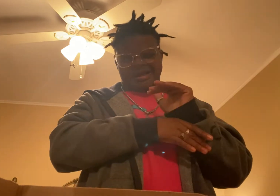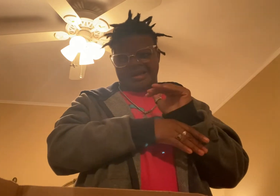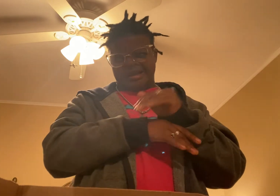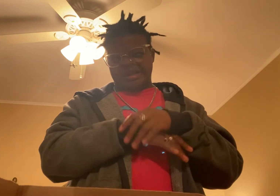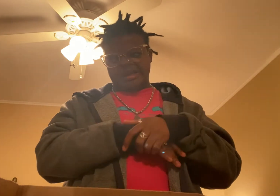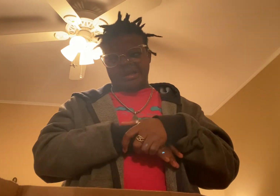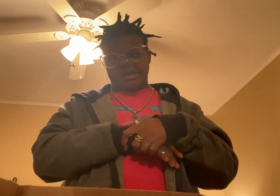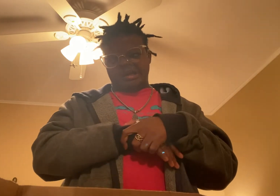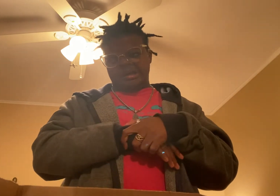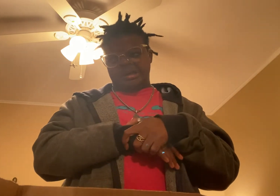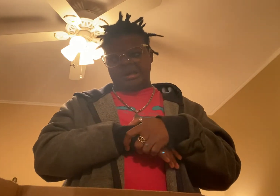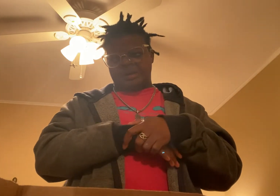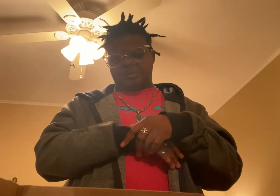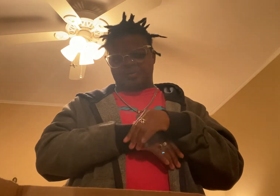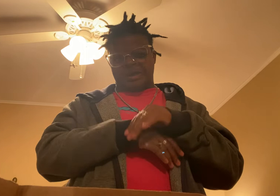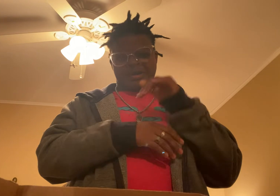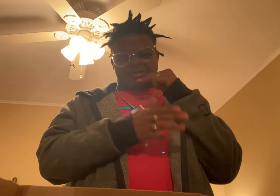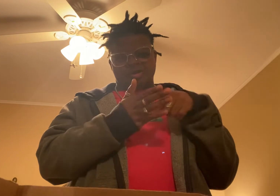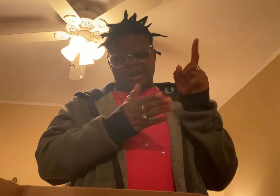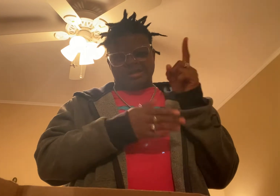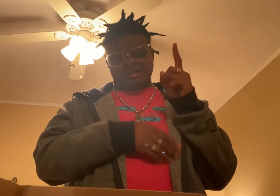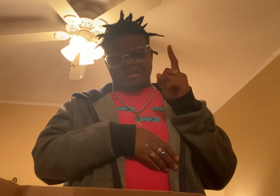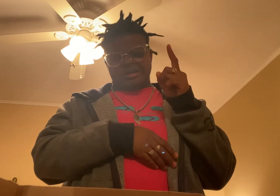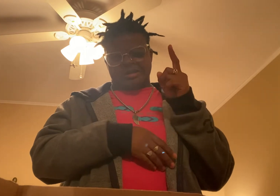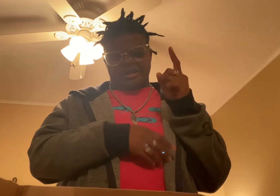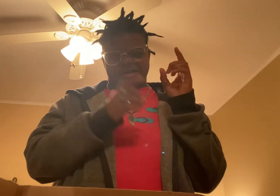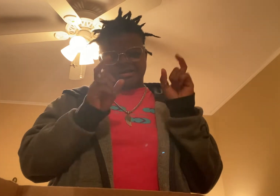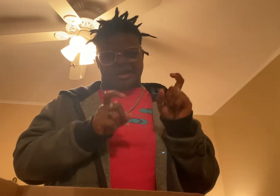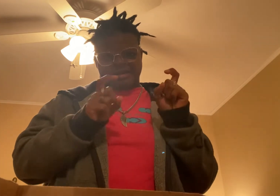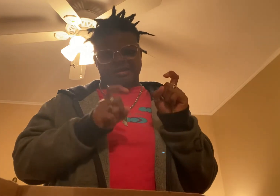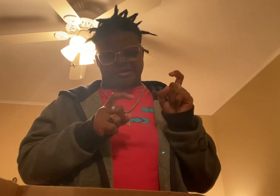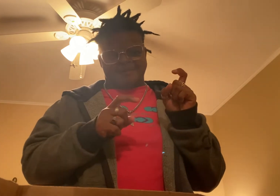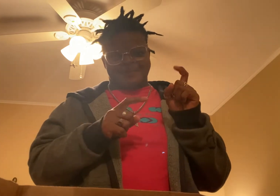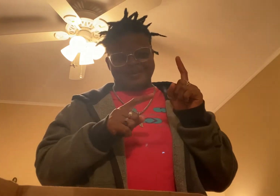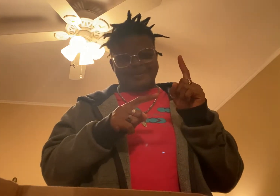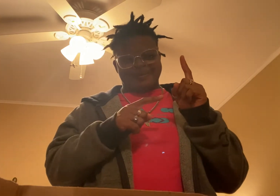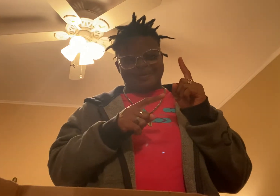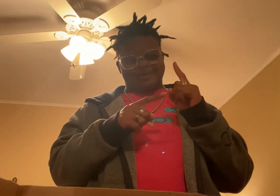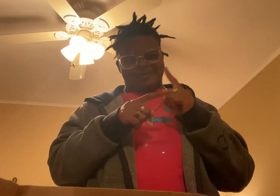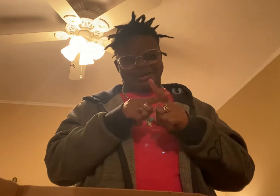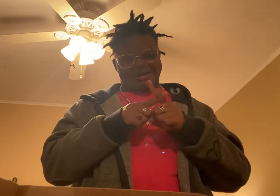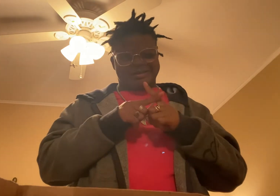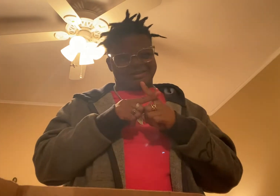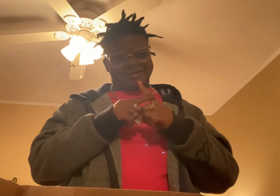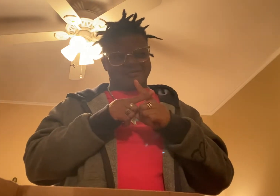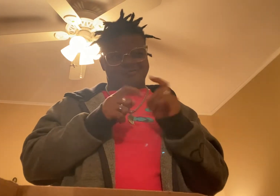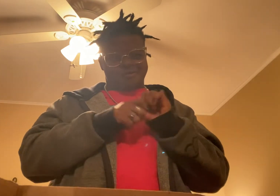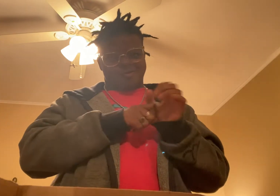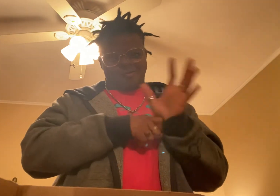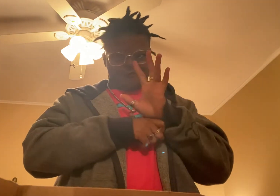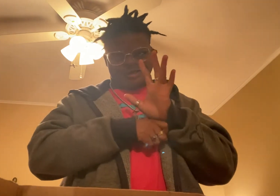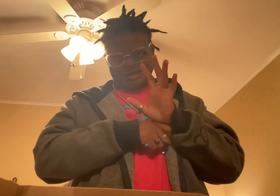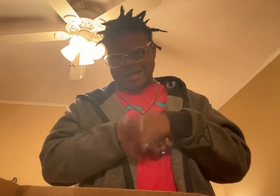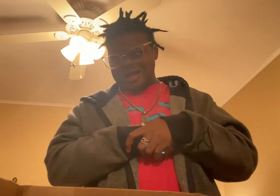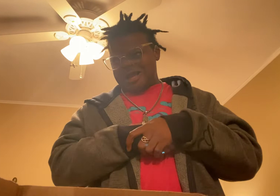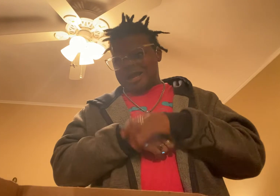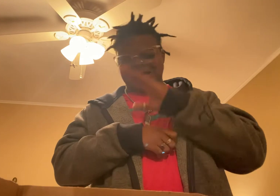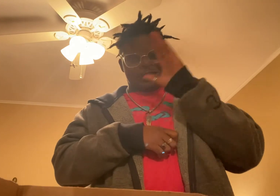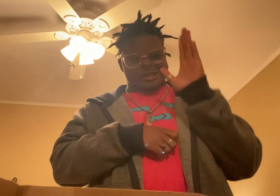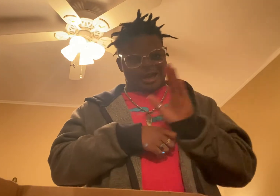night. My mom checked, and I tested positive for COVID. I never